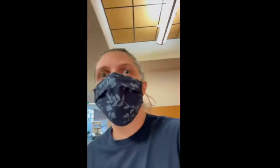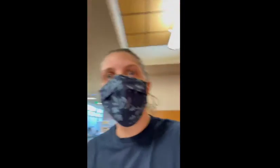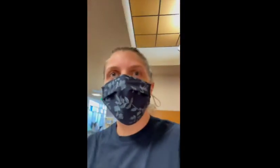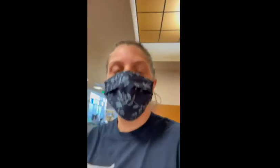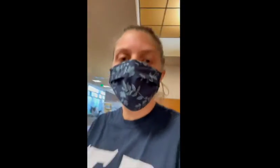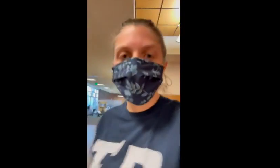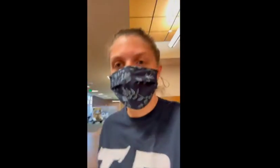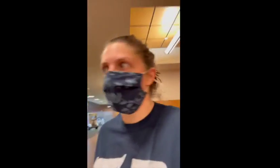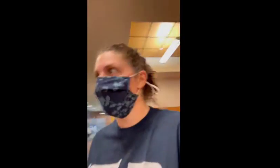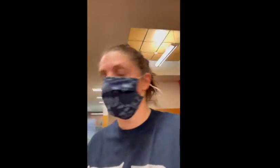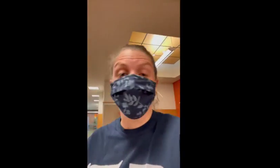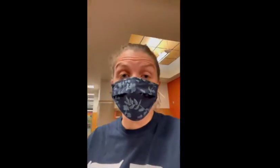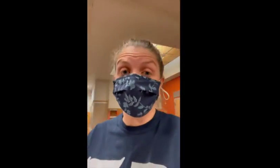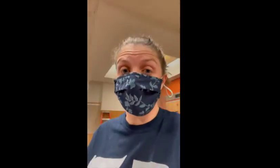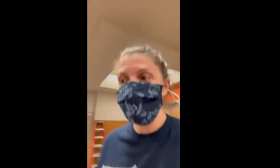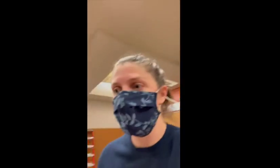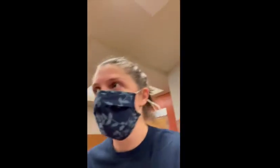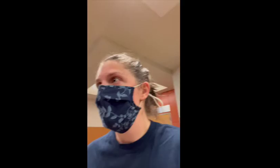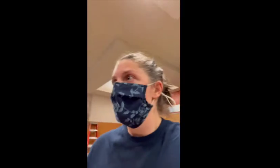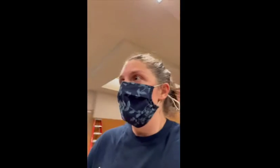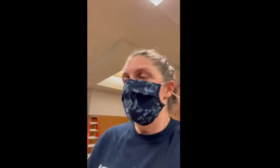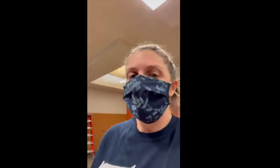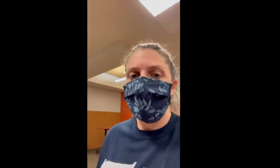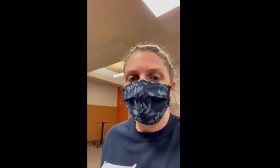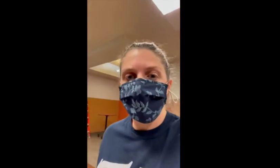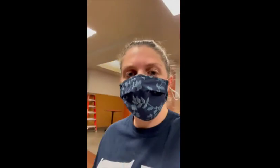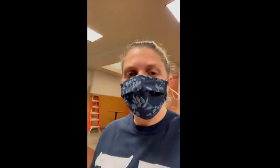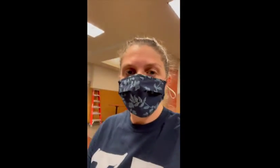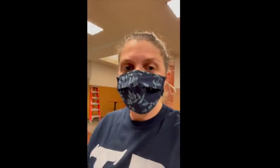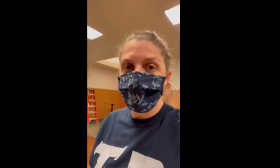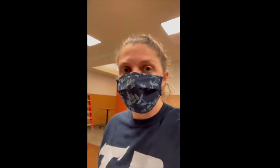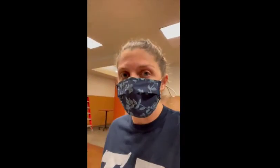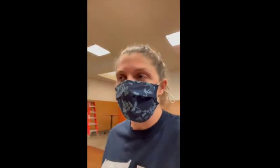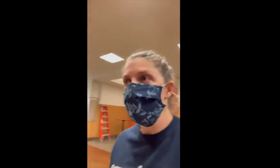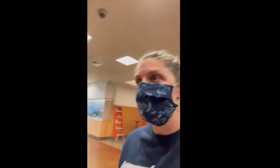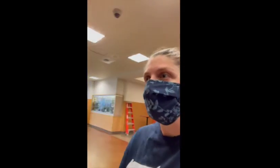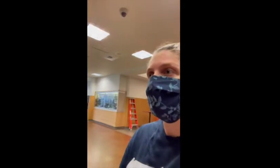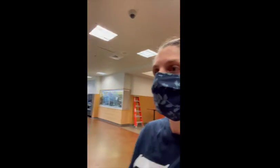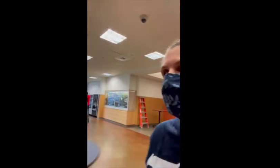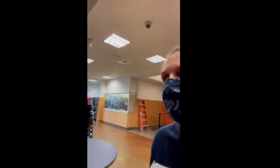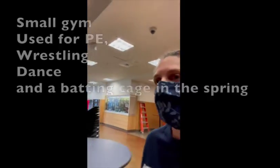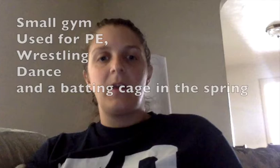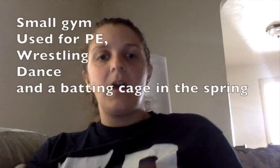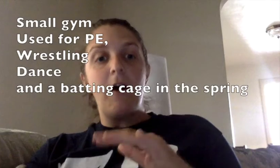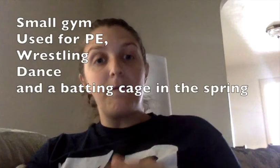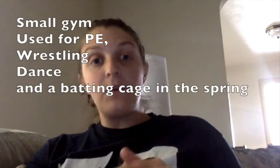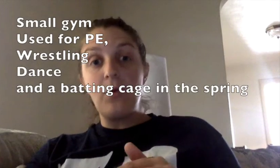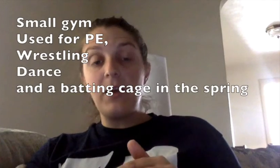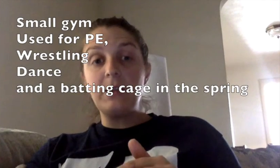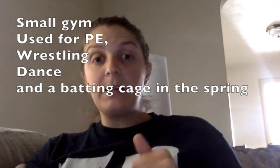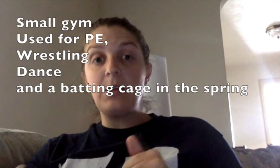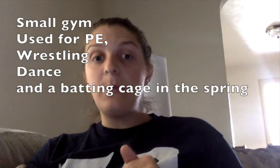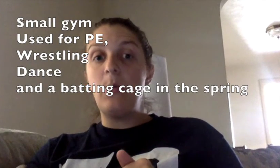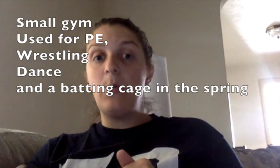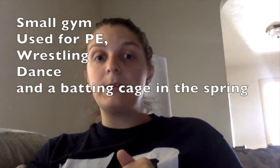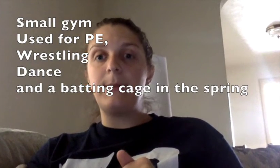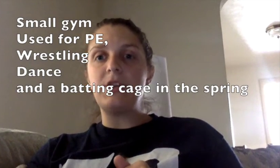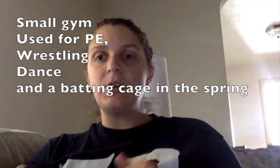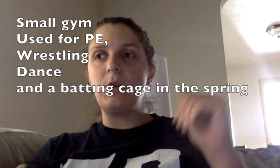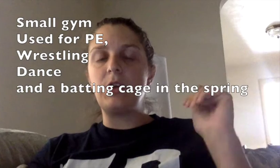We have two gyms inside. First is our small gym. A few things that you may want to mention when you're